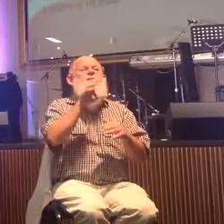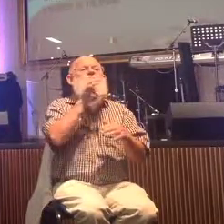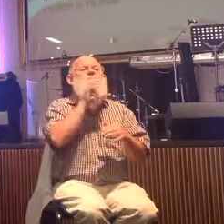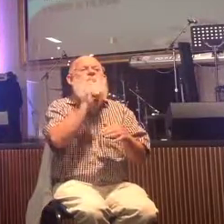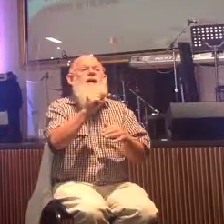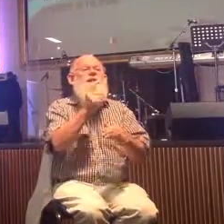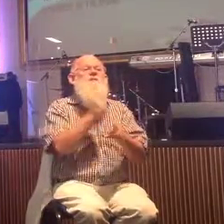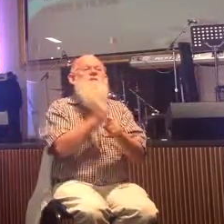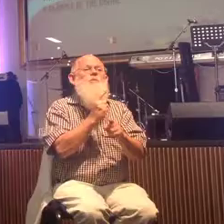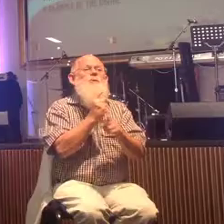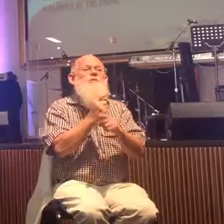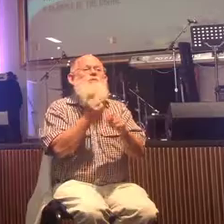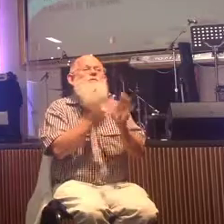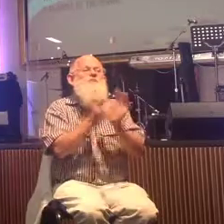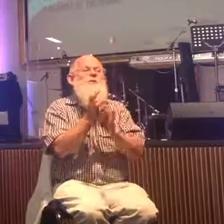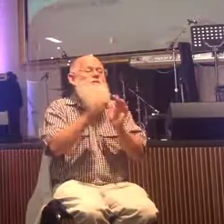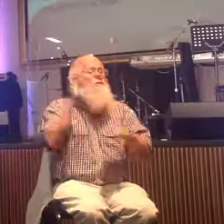here talking with Jesus, listening.